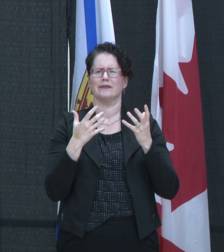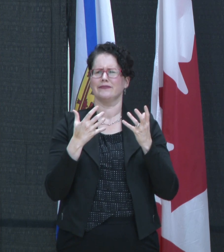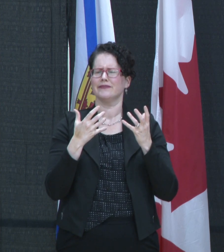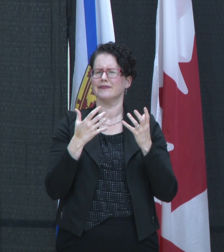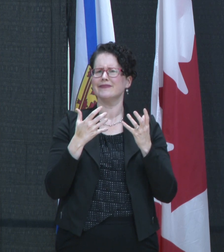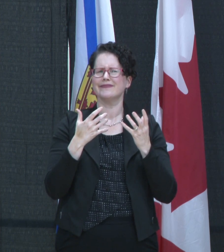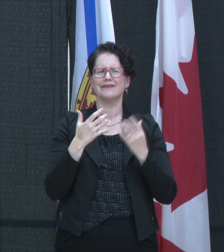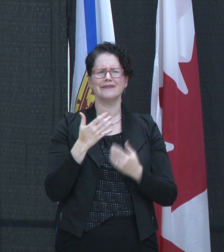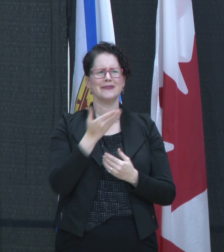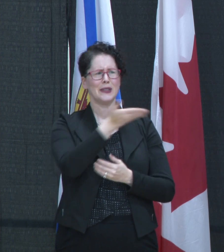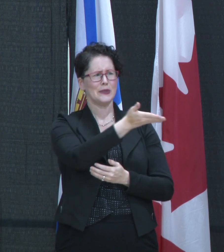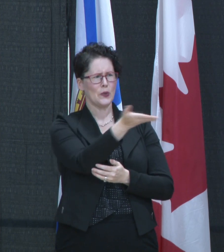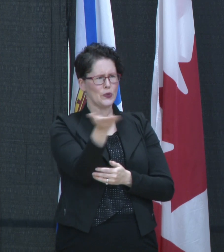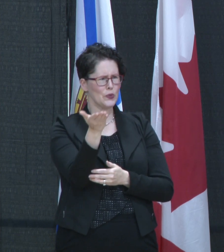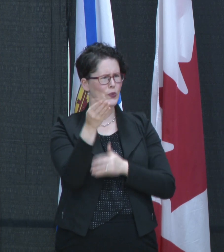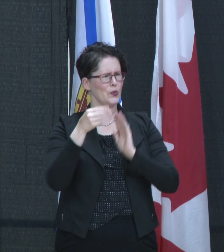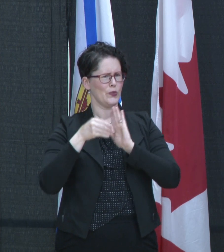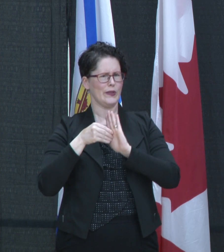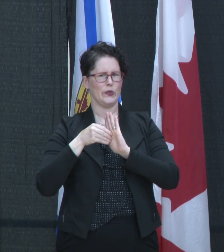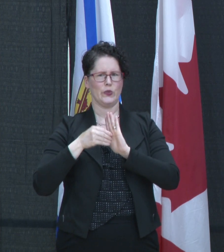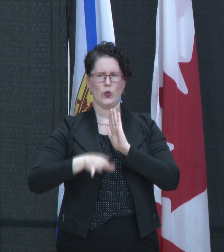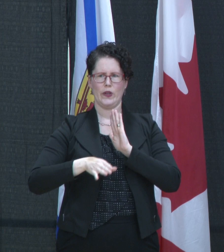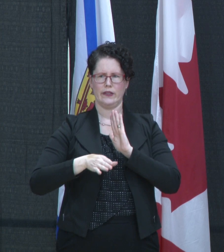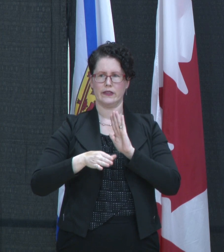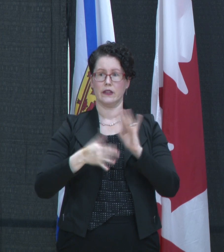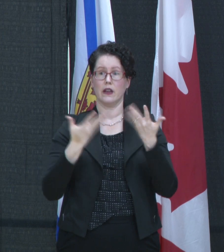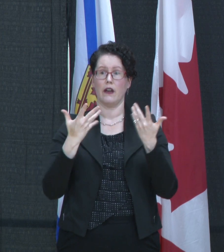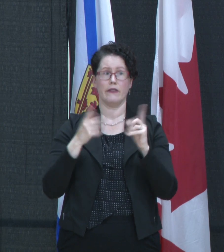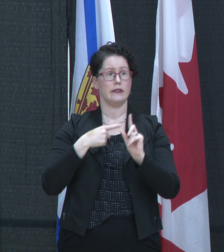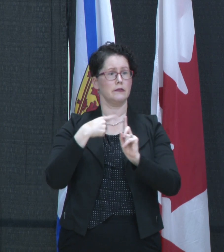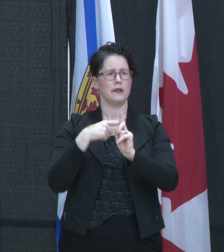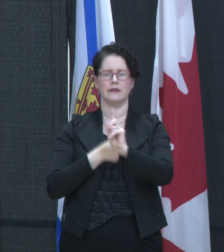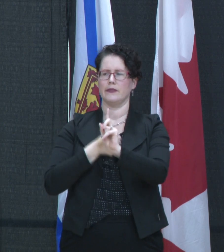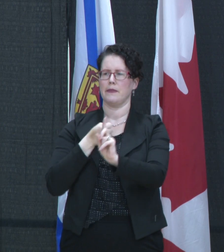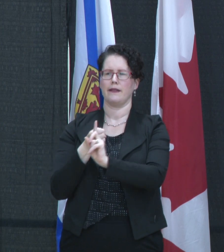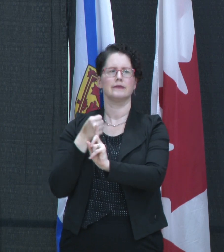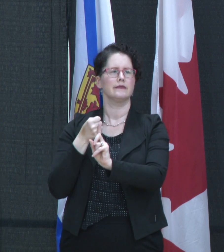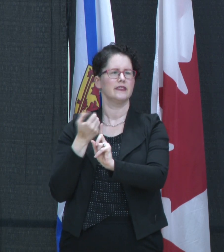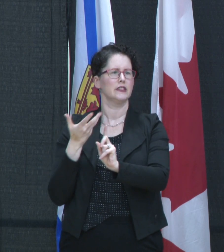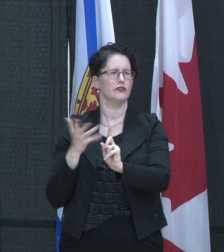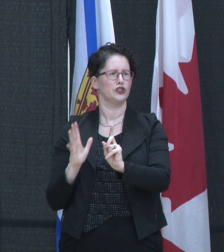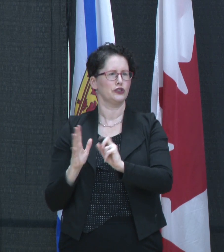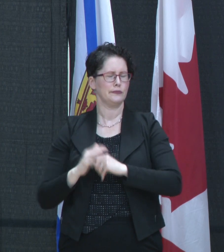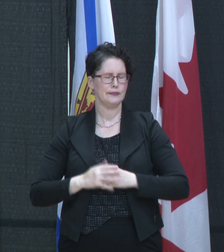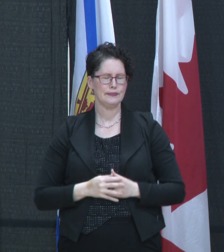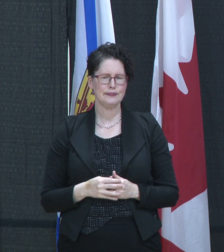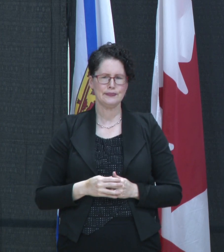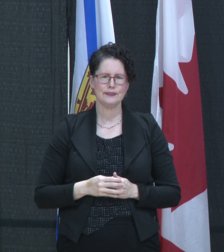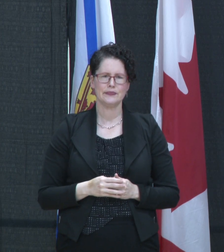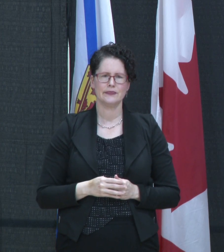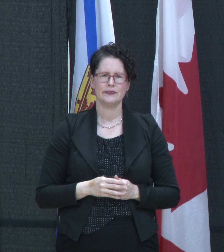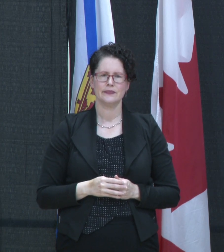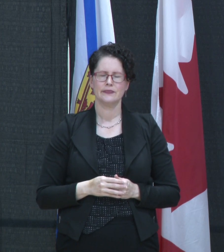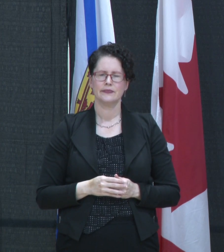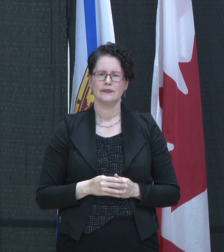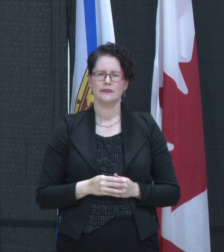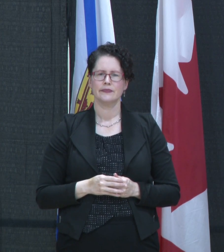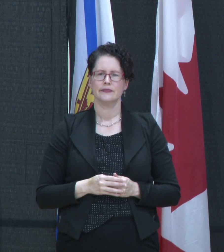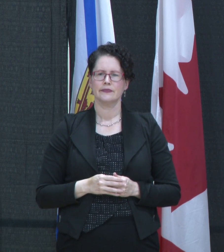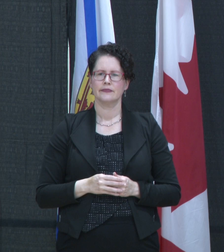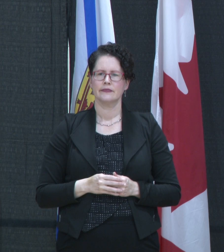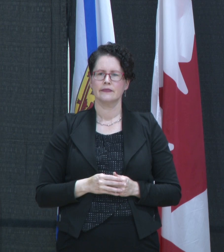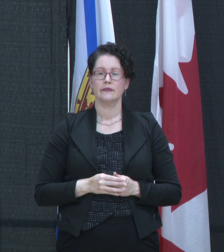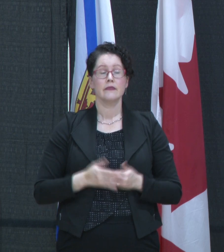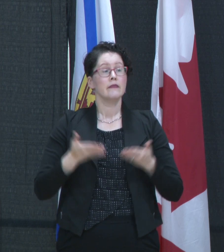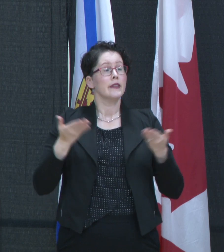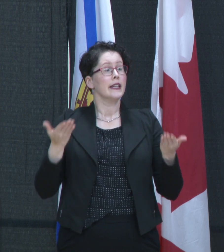as students having a significant impact on others. You see, at the core of NSCC, we strive to